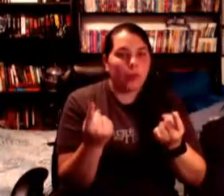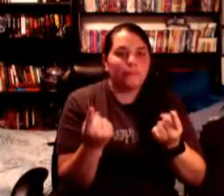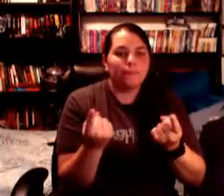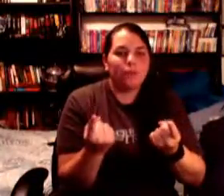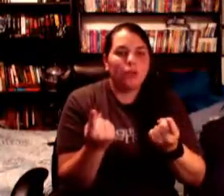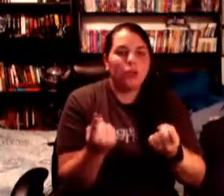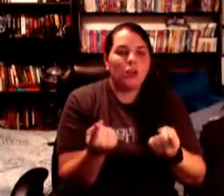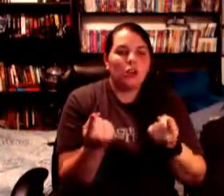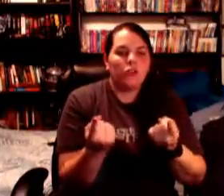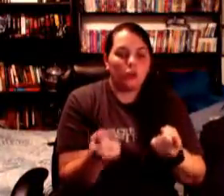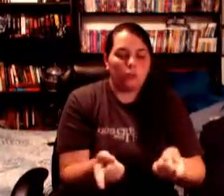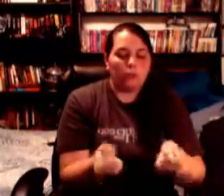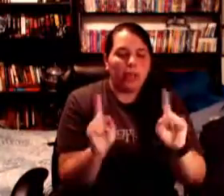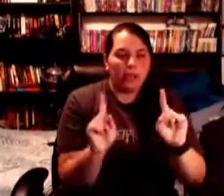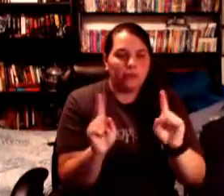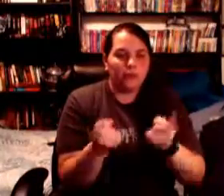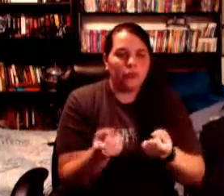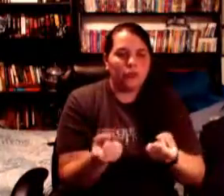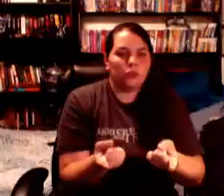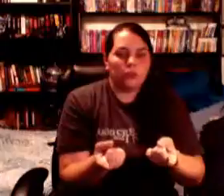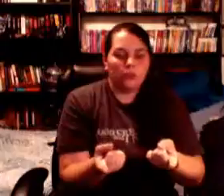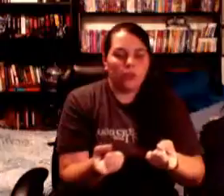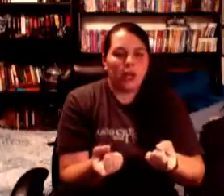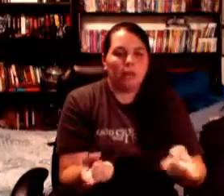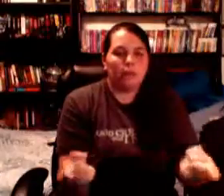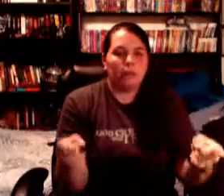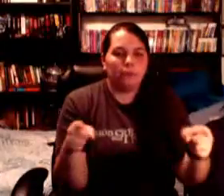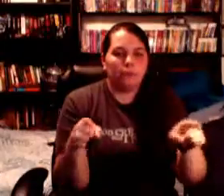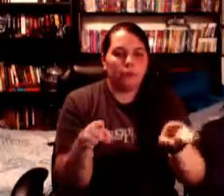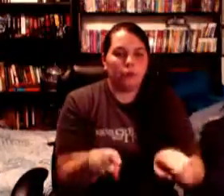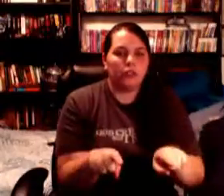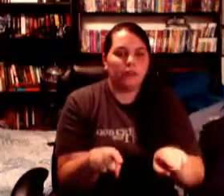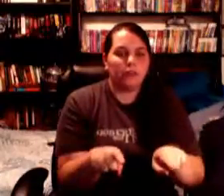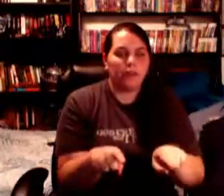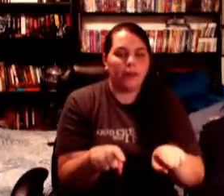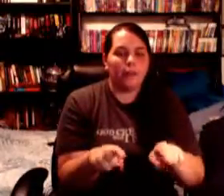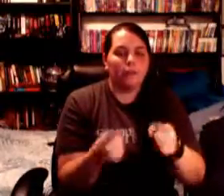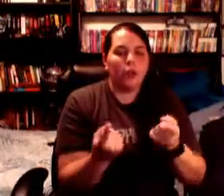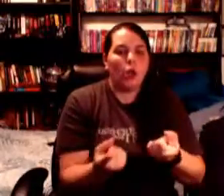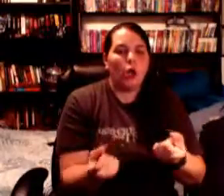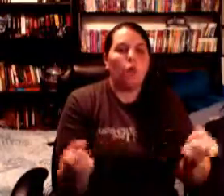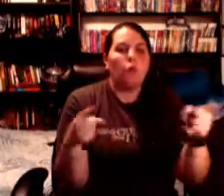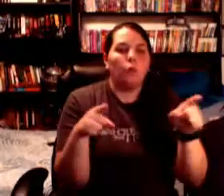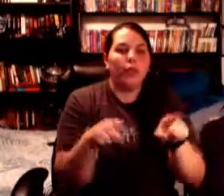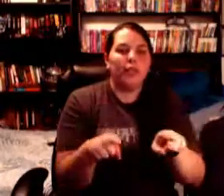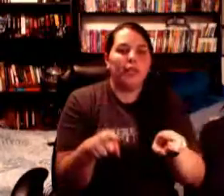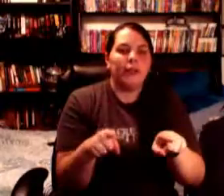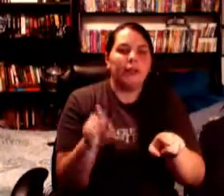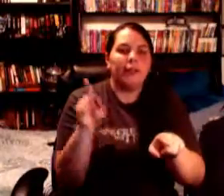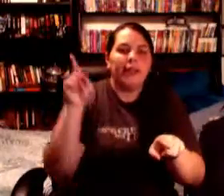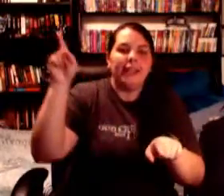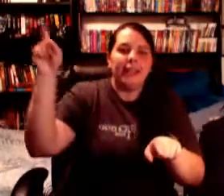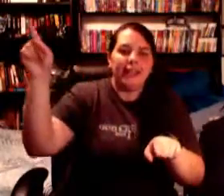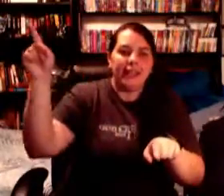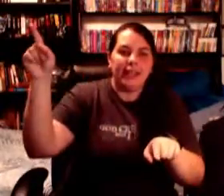when. So index fingers, palms up, twist the palms down. When he